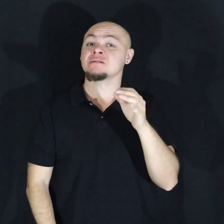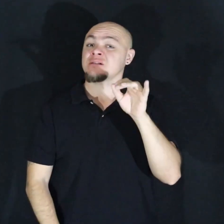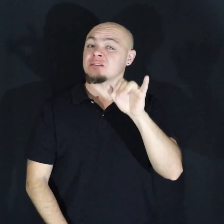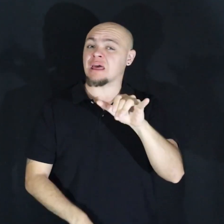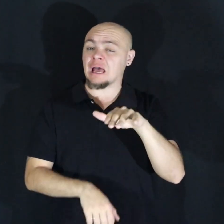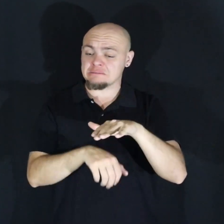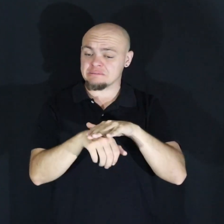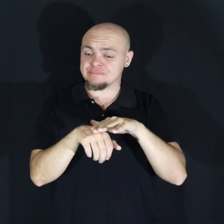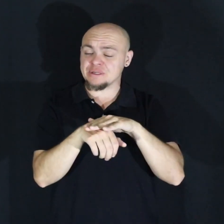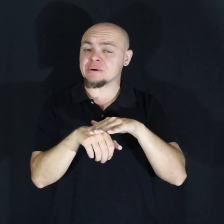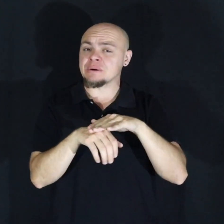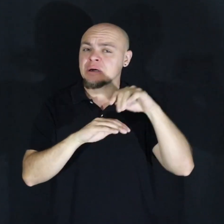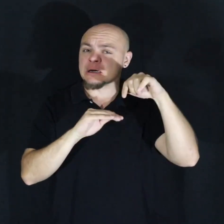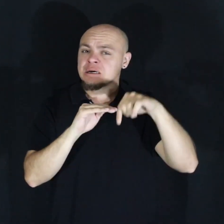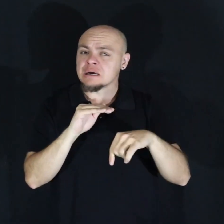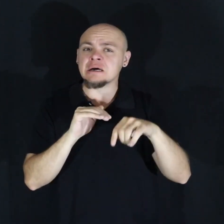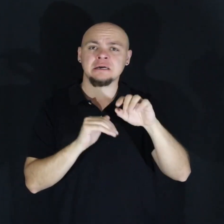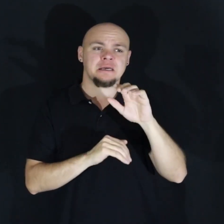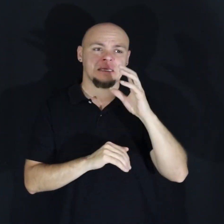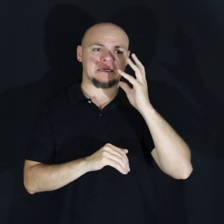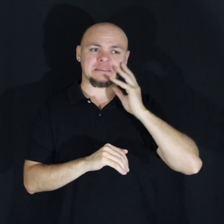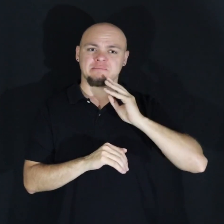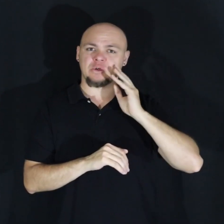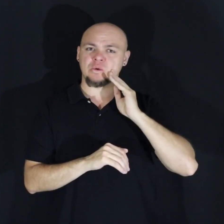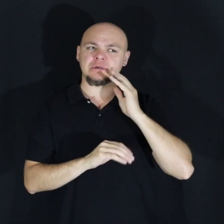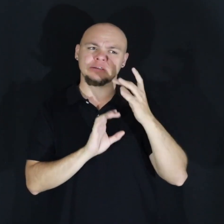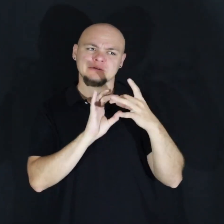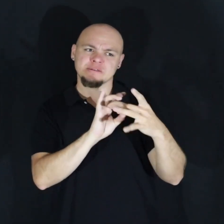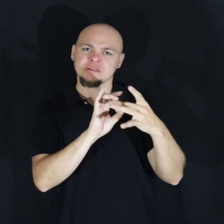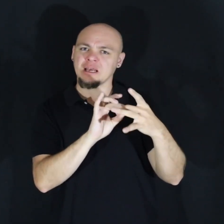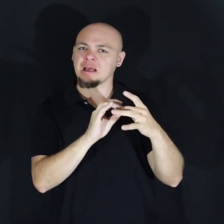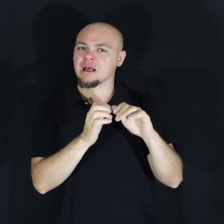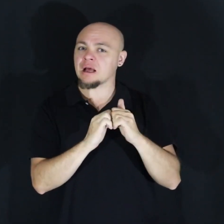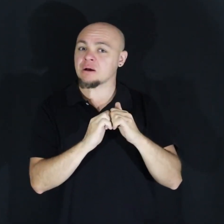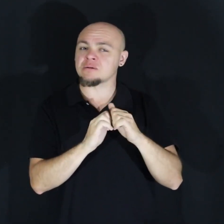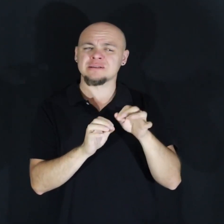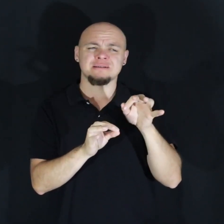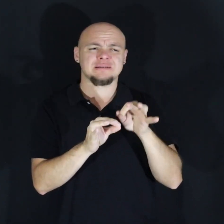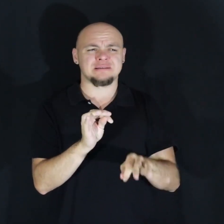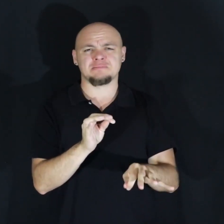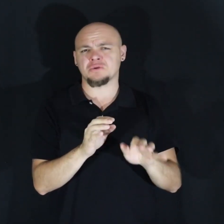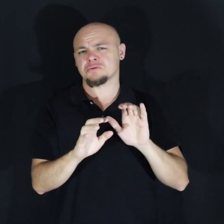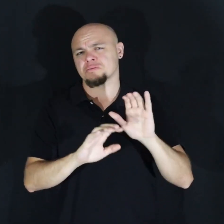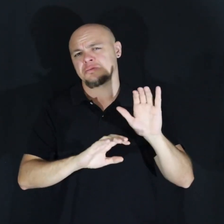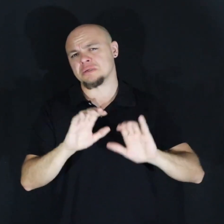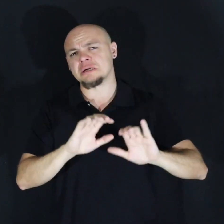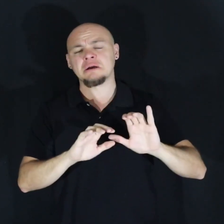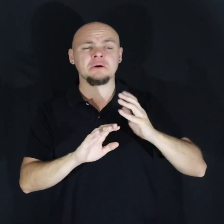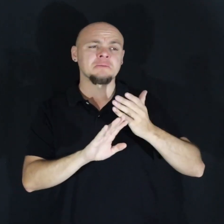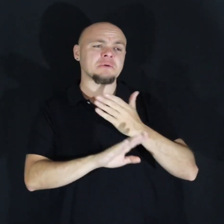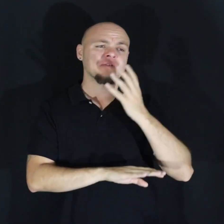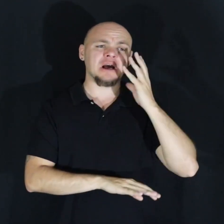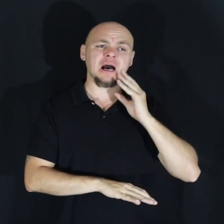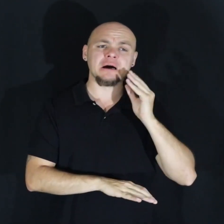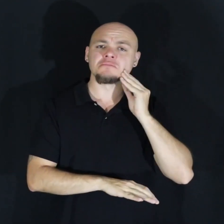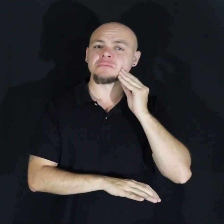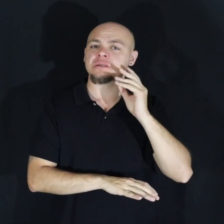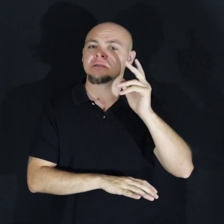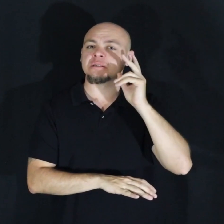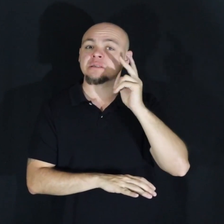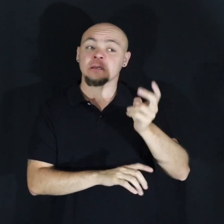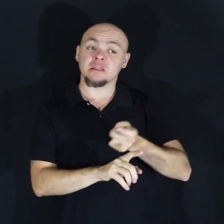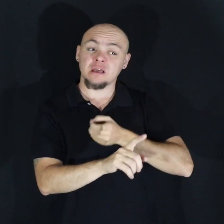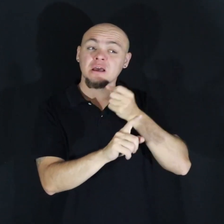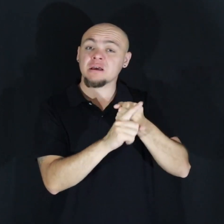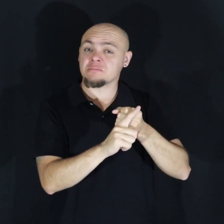subtle experiences allowed me to connect with these patients, even through just simple mundane things or previous experiences, and see the direct impact